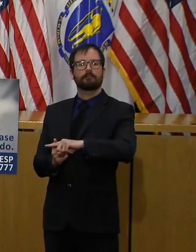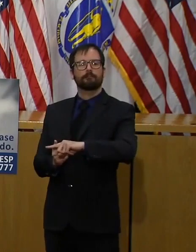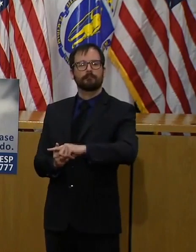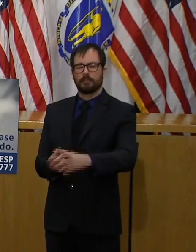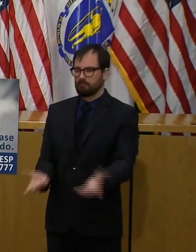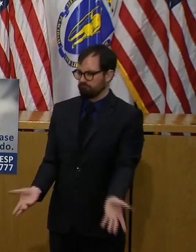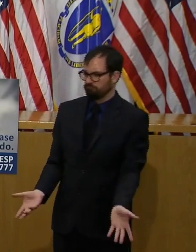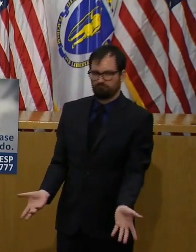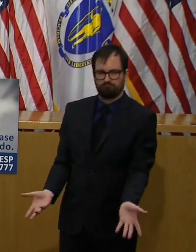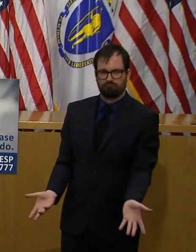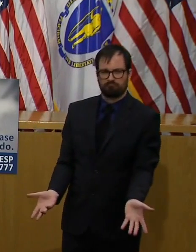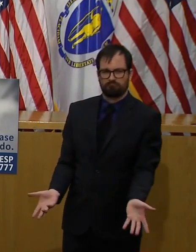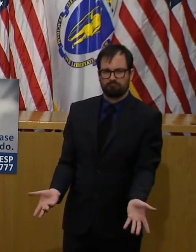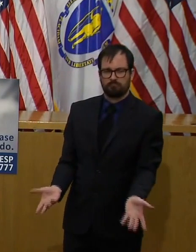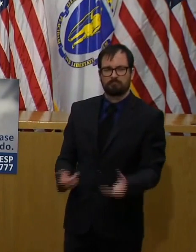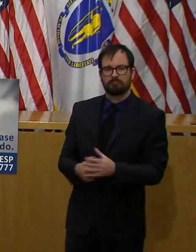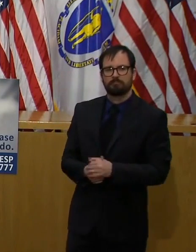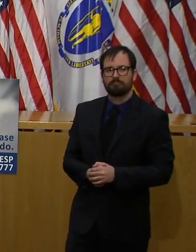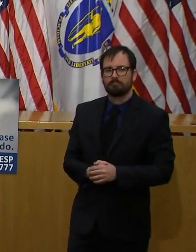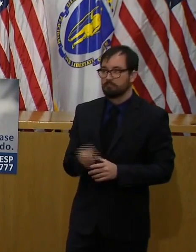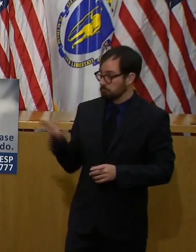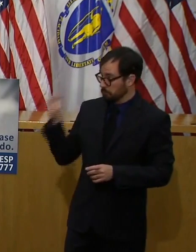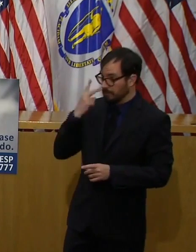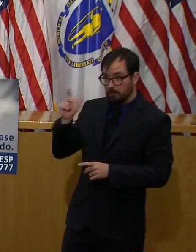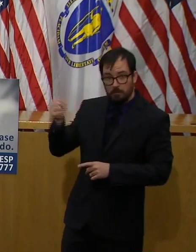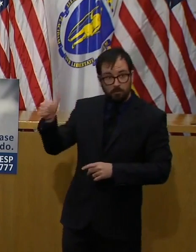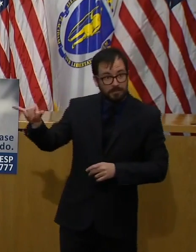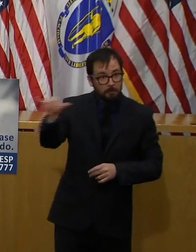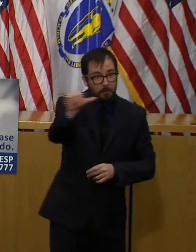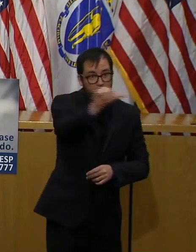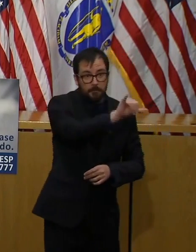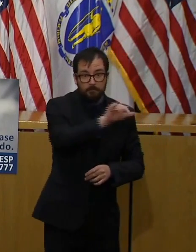any of the data, that there's a problem with the